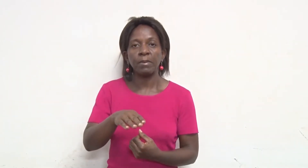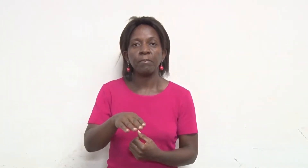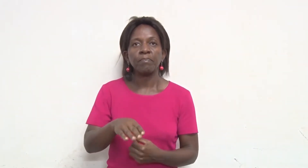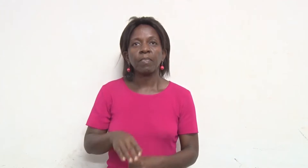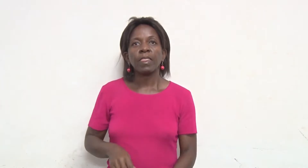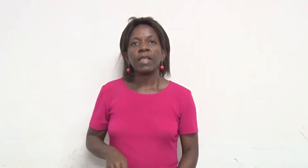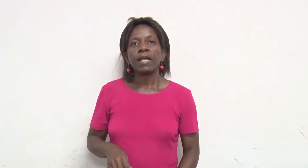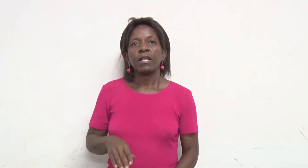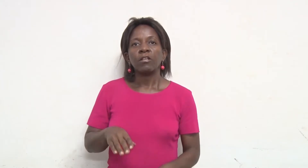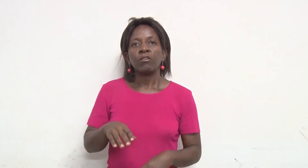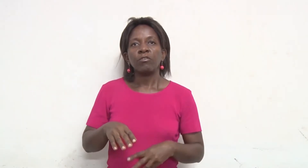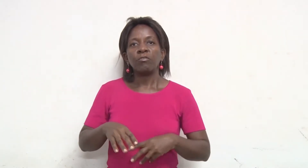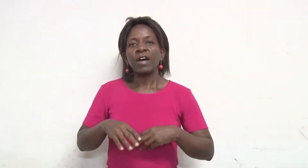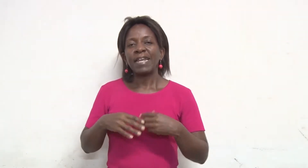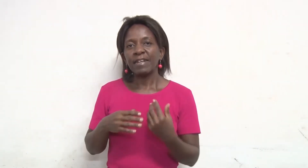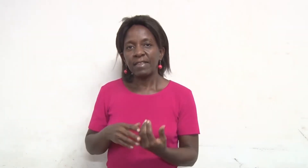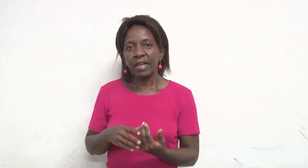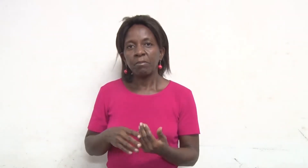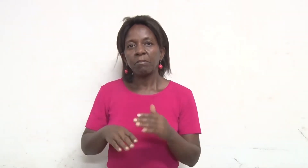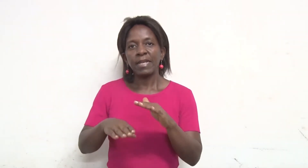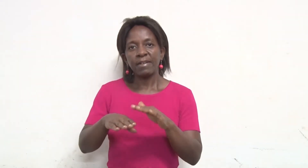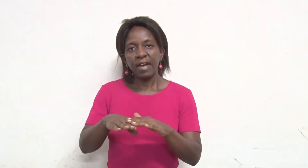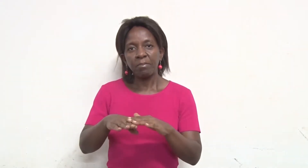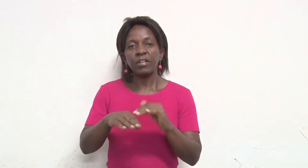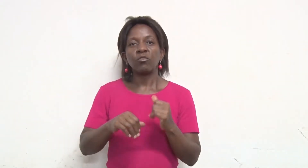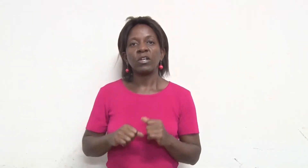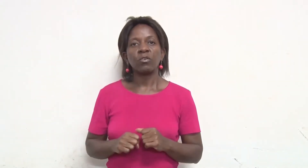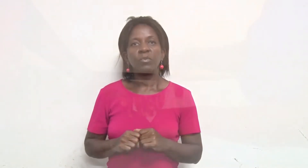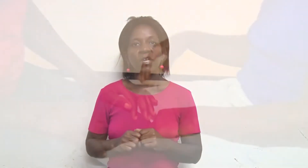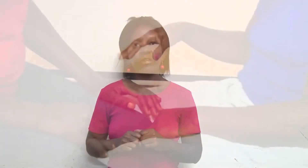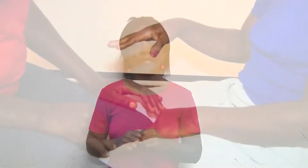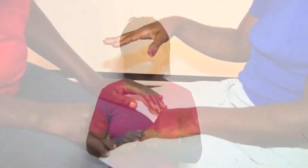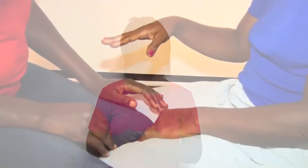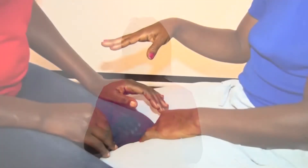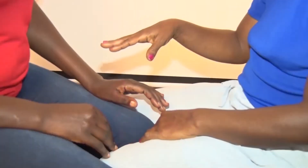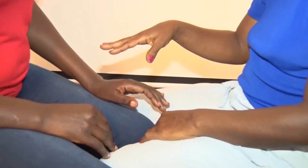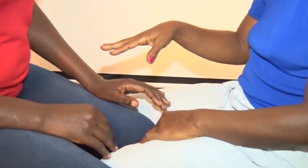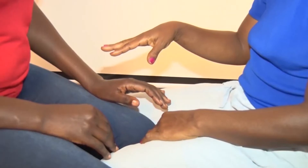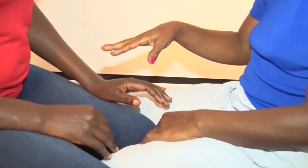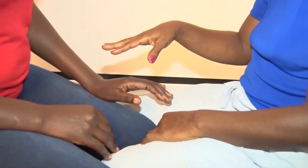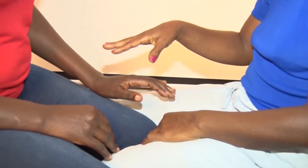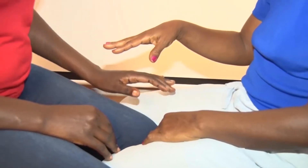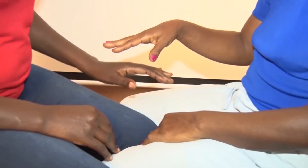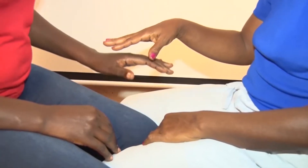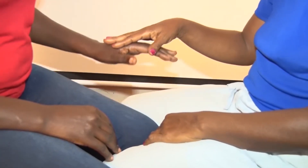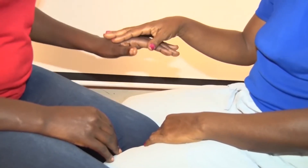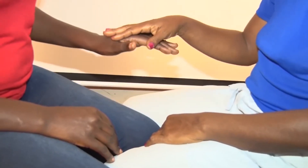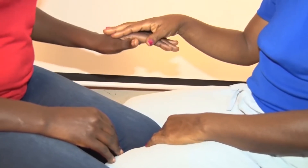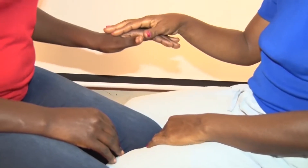them, you've alerted them by a tap that you want to communicate to them. They will lift their hand, one of their